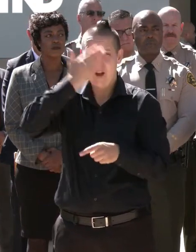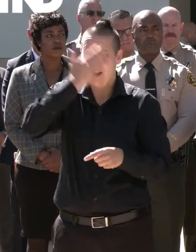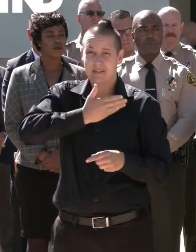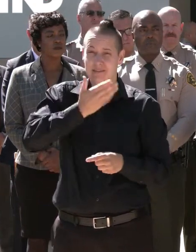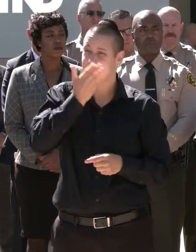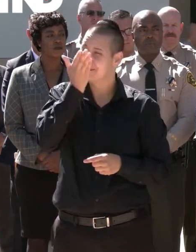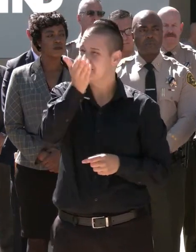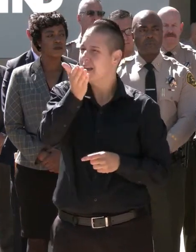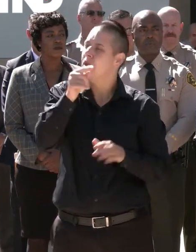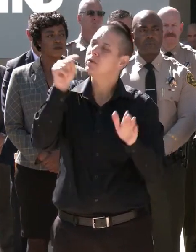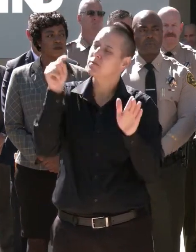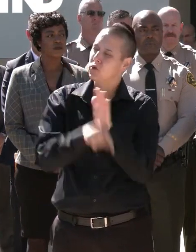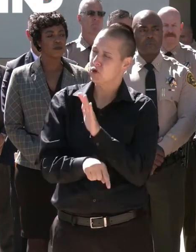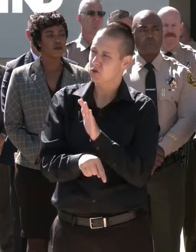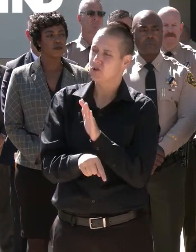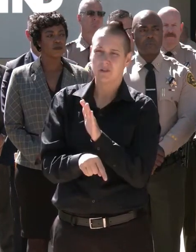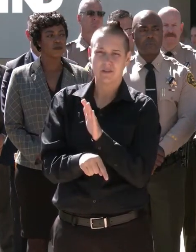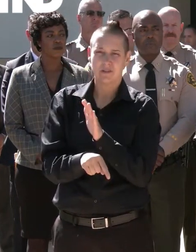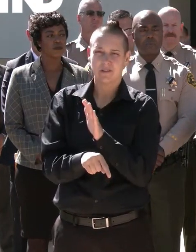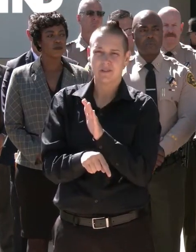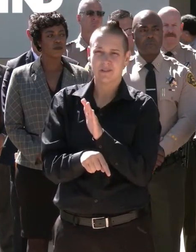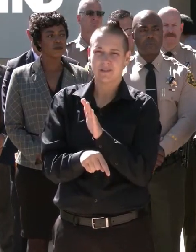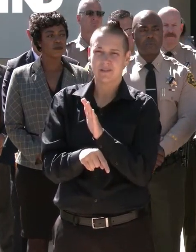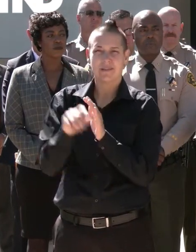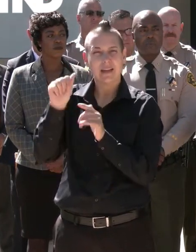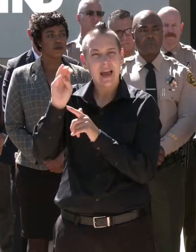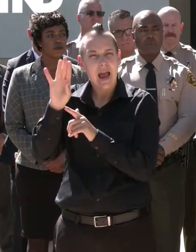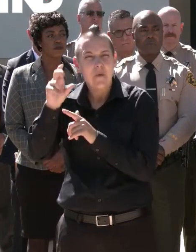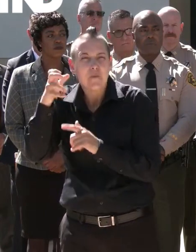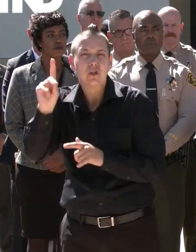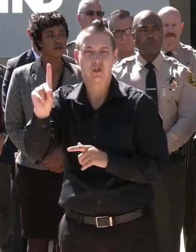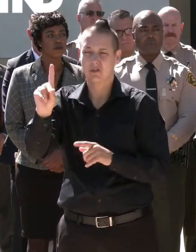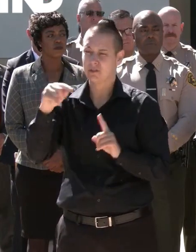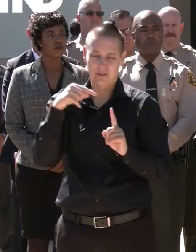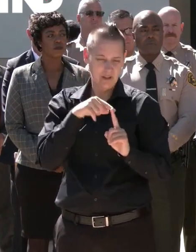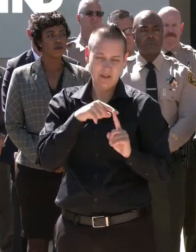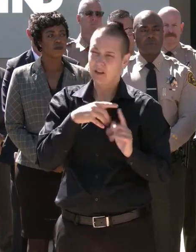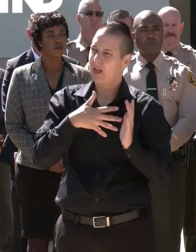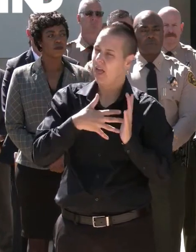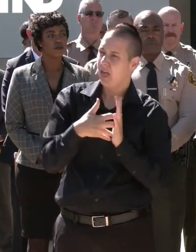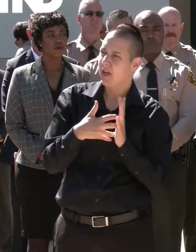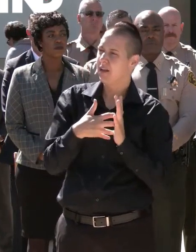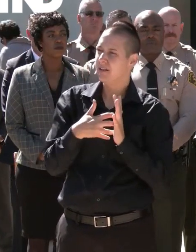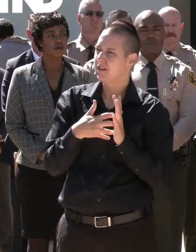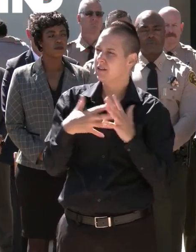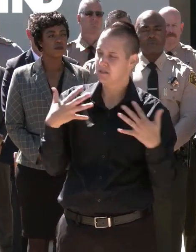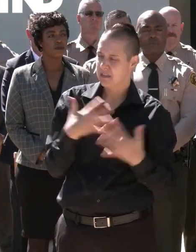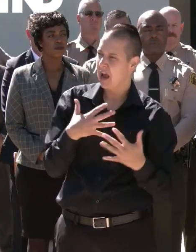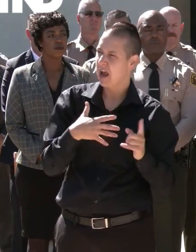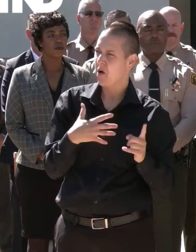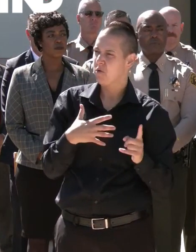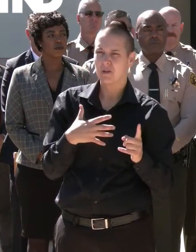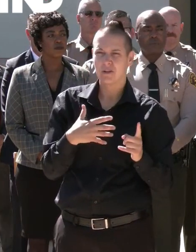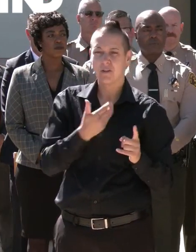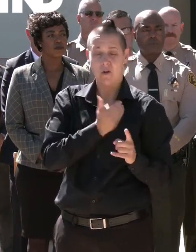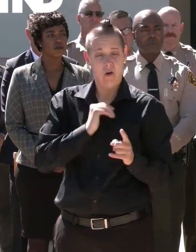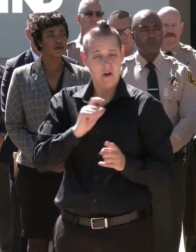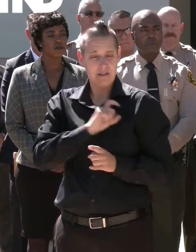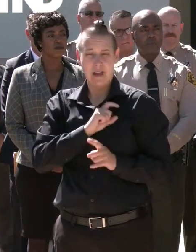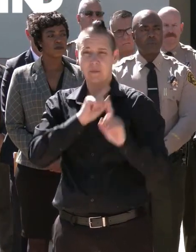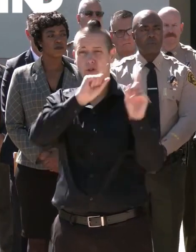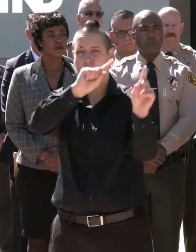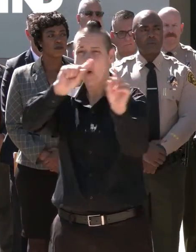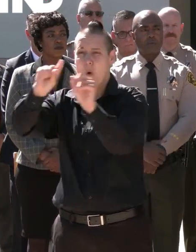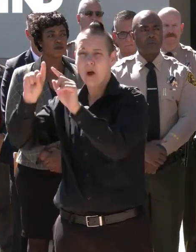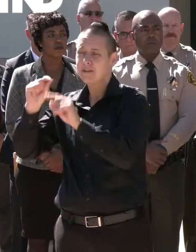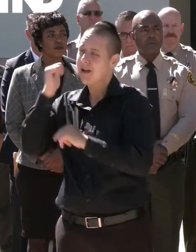station, and he was murdered, ambushed by a coward. Our officers, our deputies go out and serve